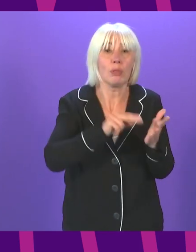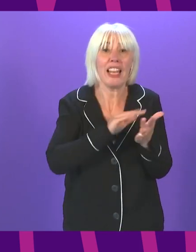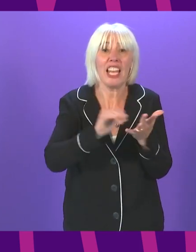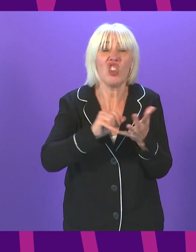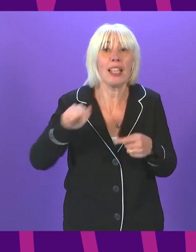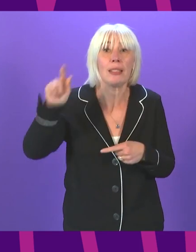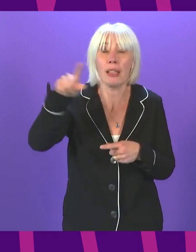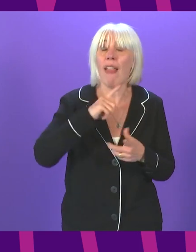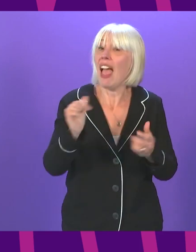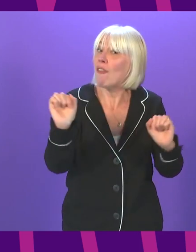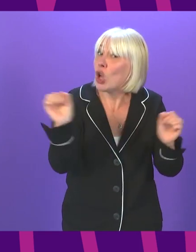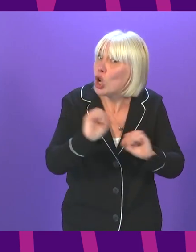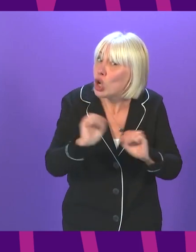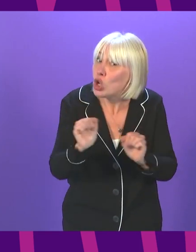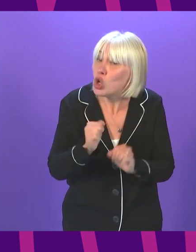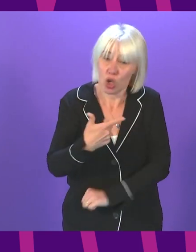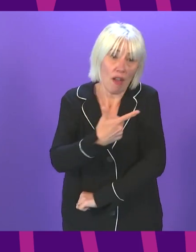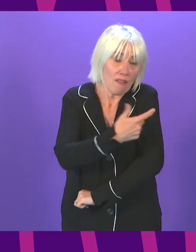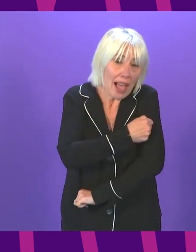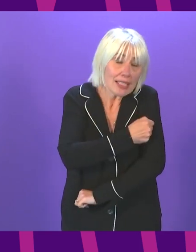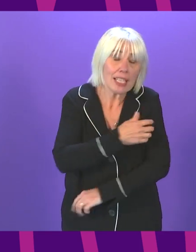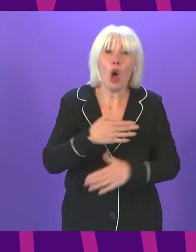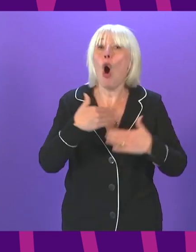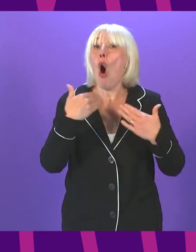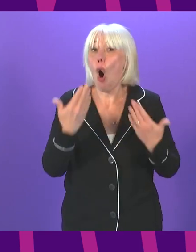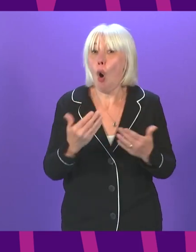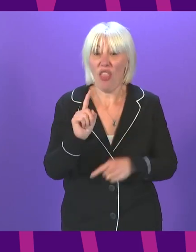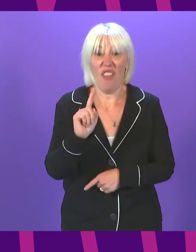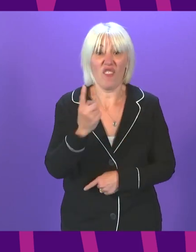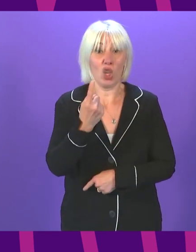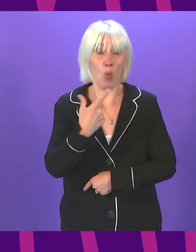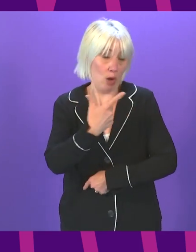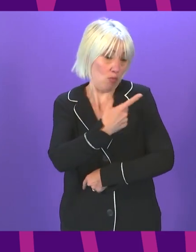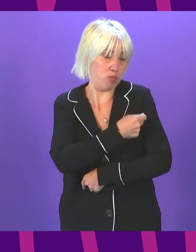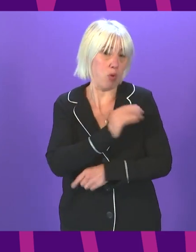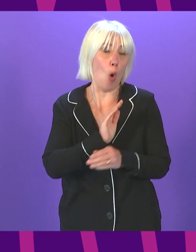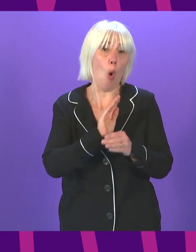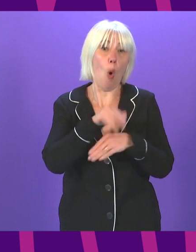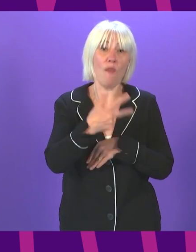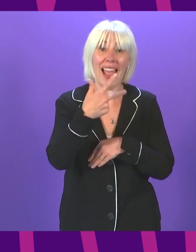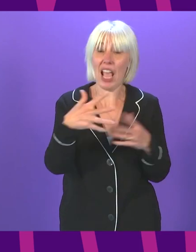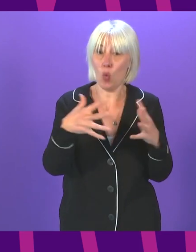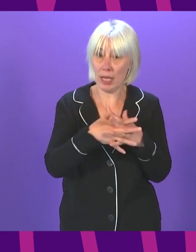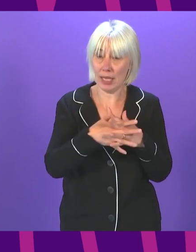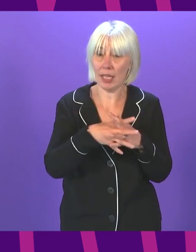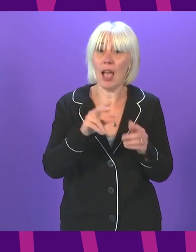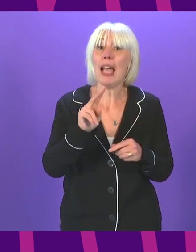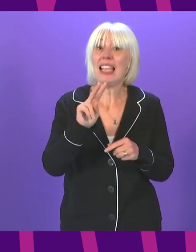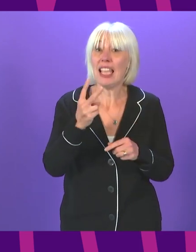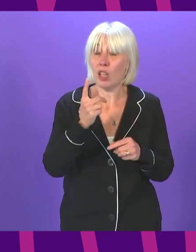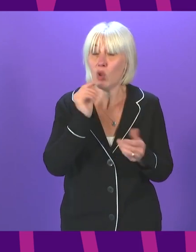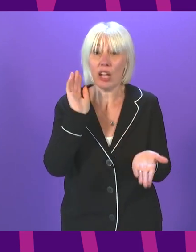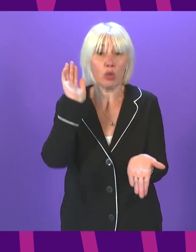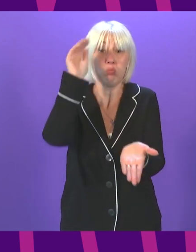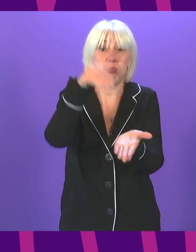or if you had your first dose eight weeks or more ago and you haven't had your second dose, you can just turn up at your nearest centre and get